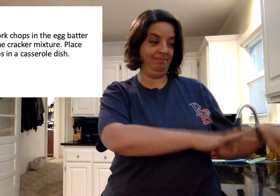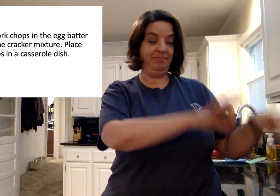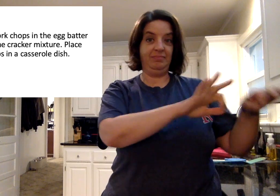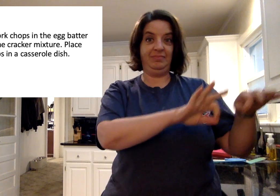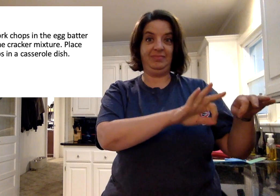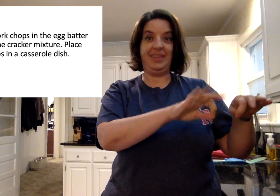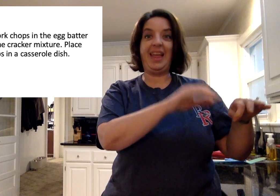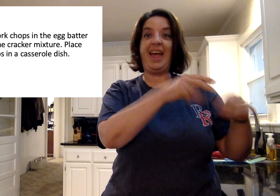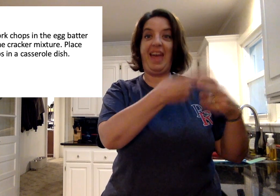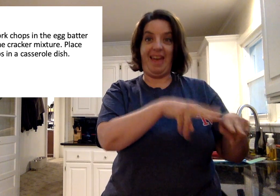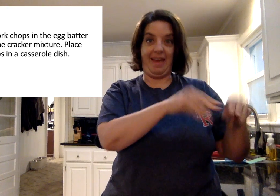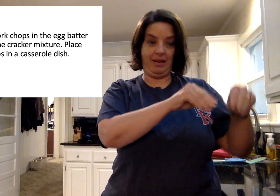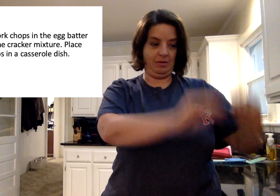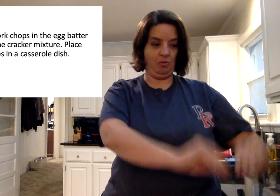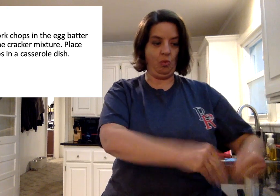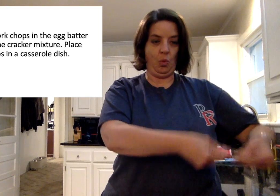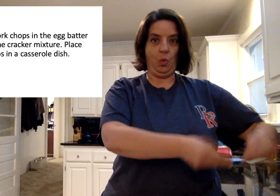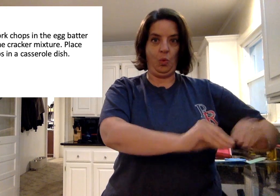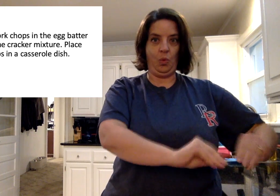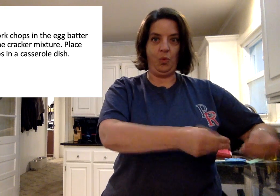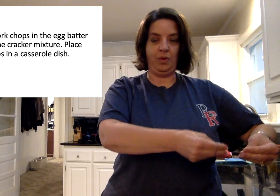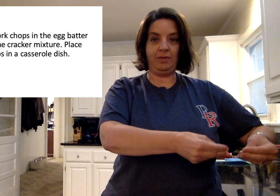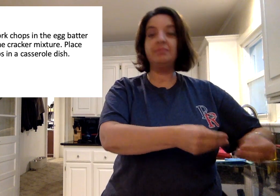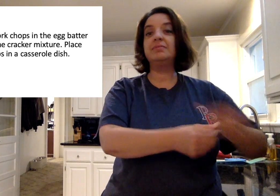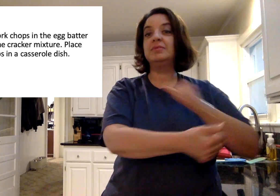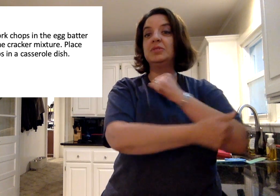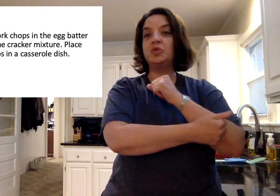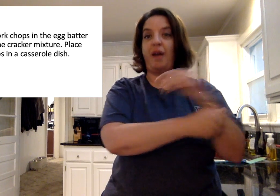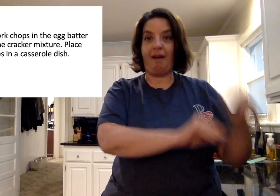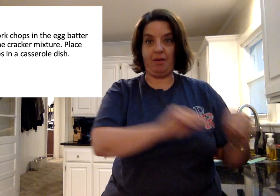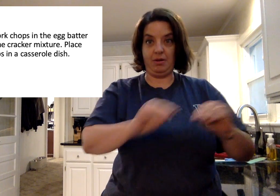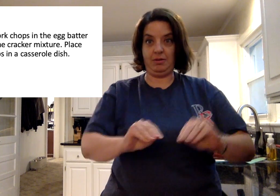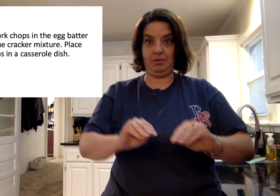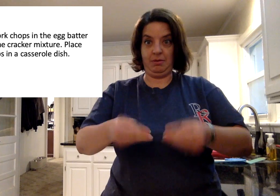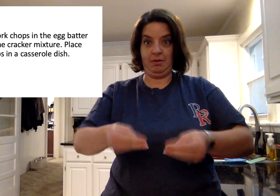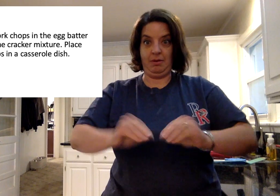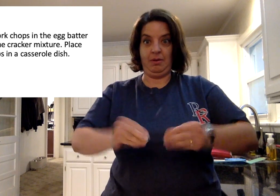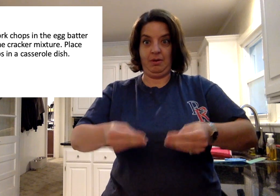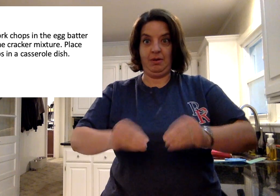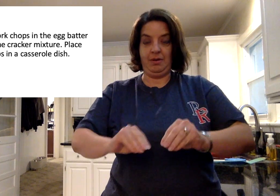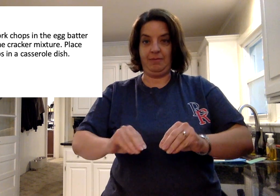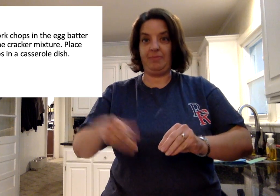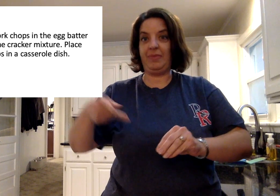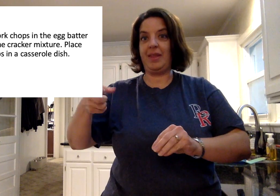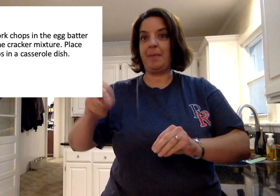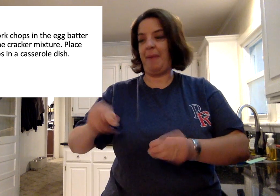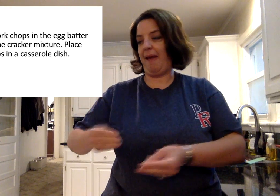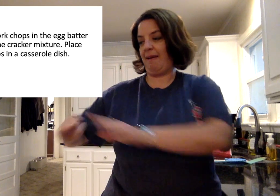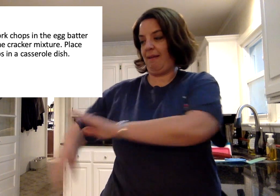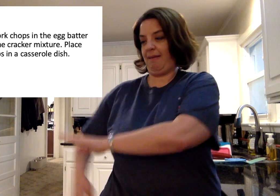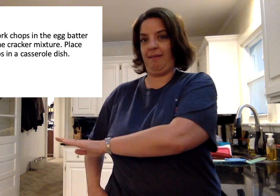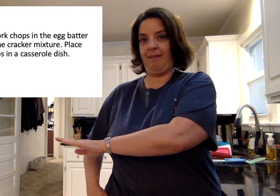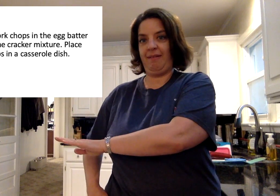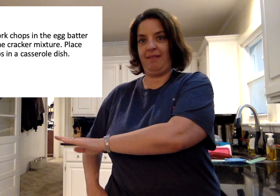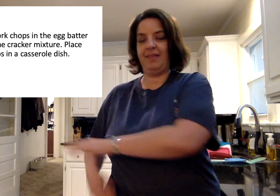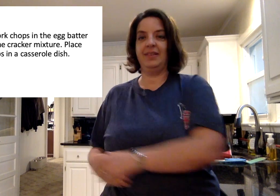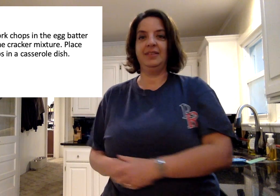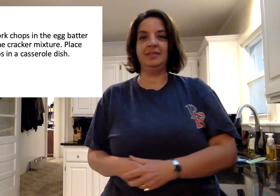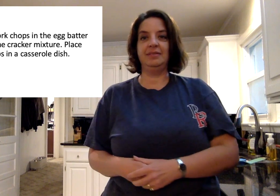chops, and I put them in the eggs and roll them around. Then I move them to the crackers and roll them around, and then I place them in the